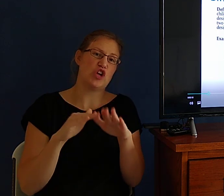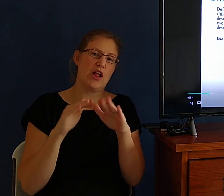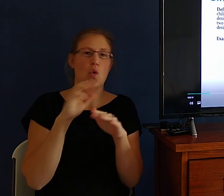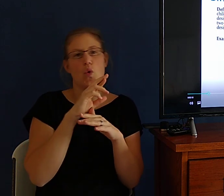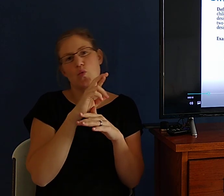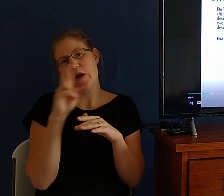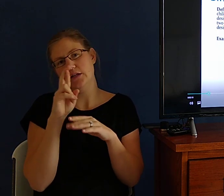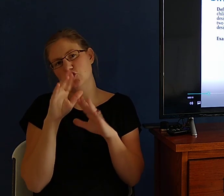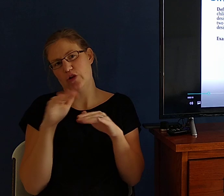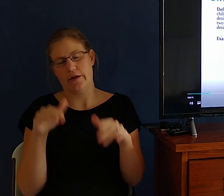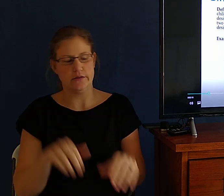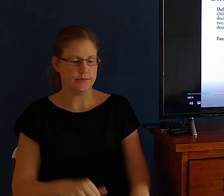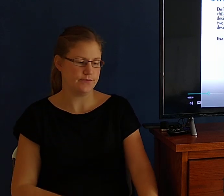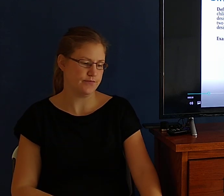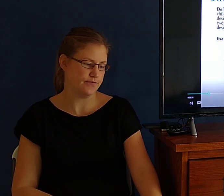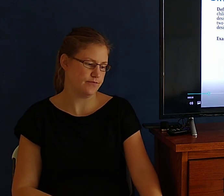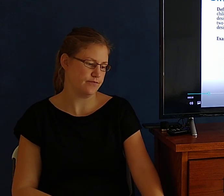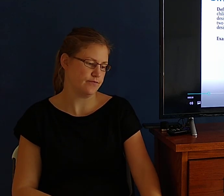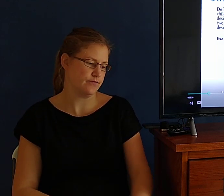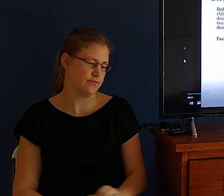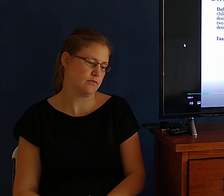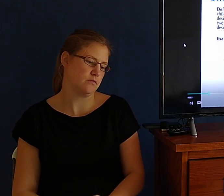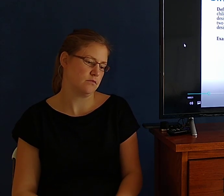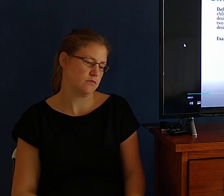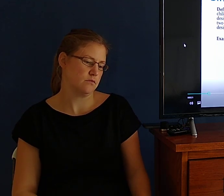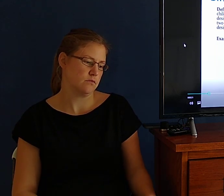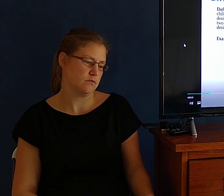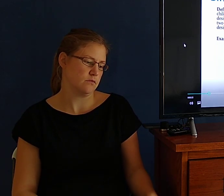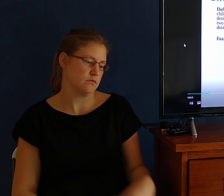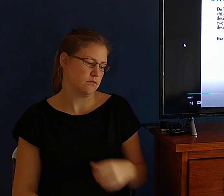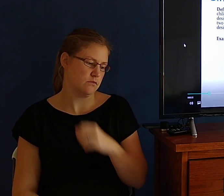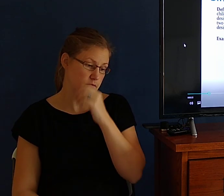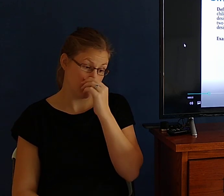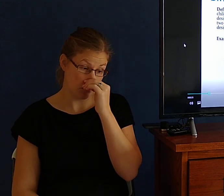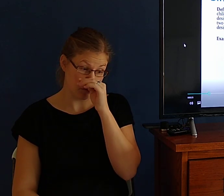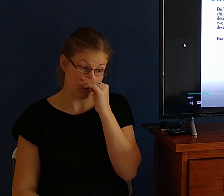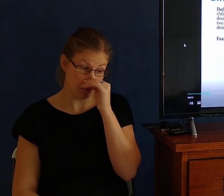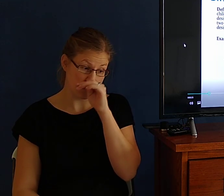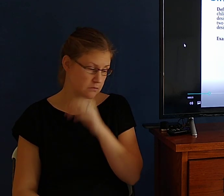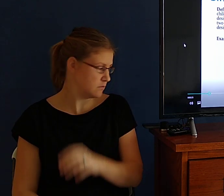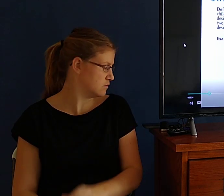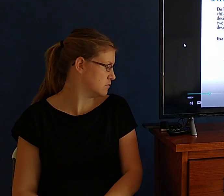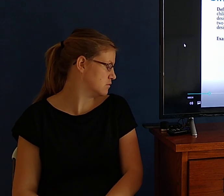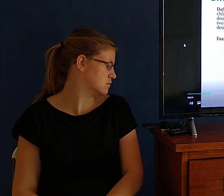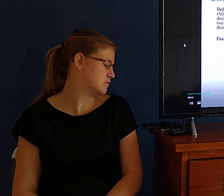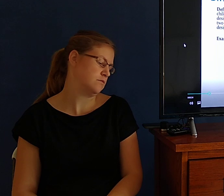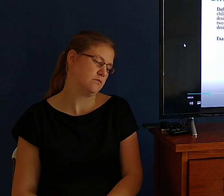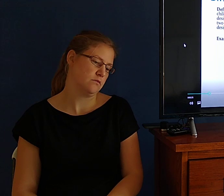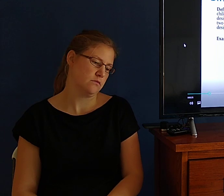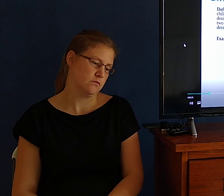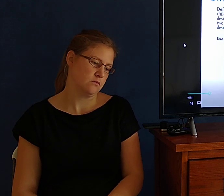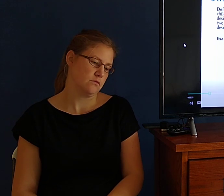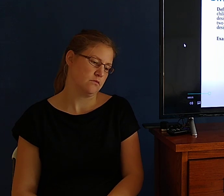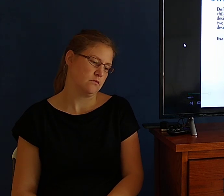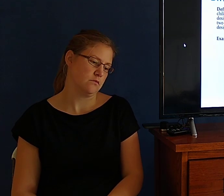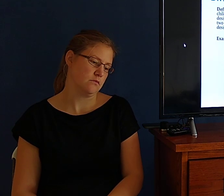or a right child. Okay, let us only add B here.